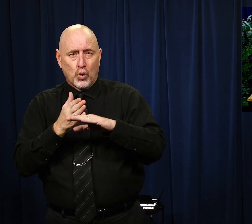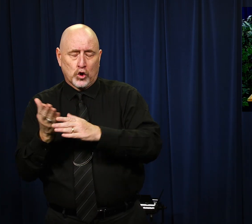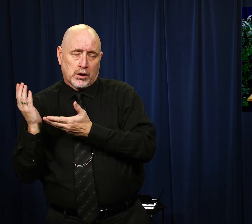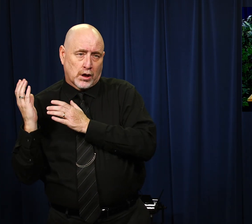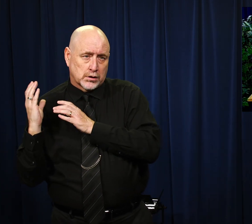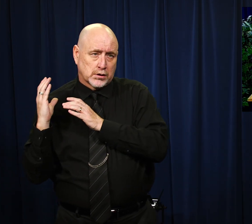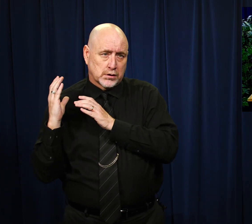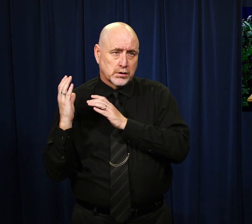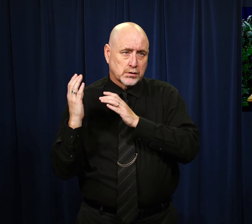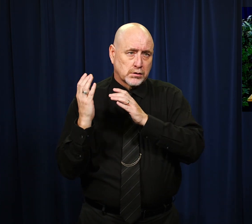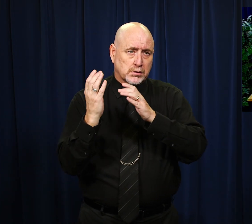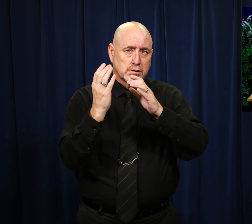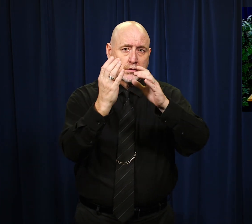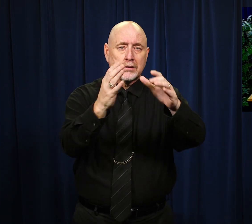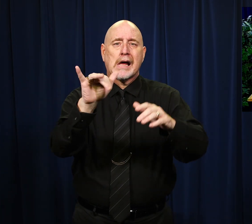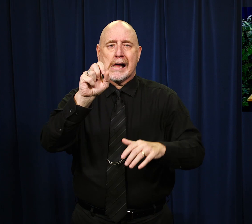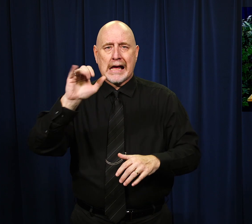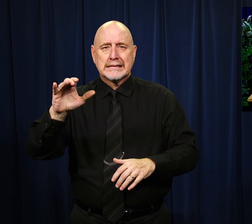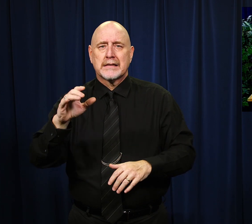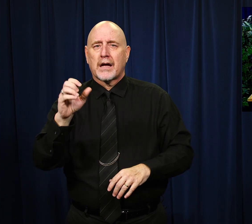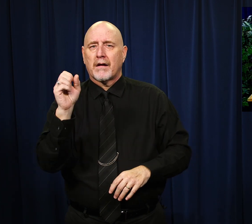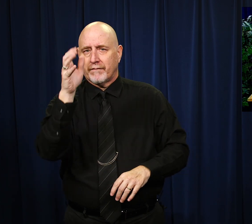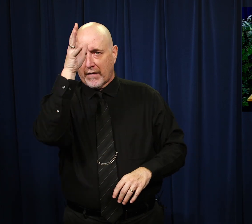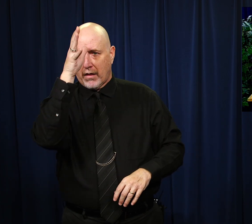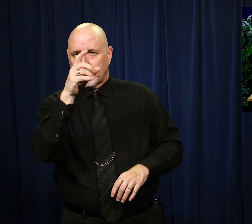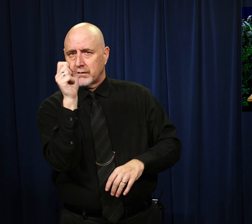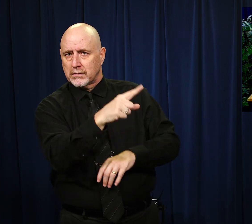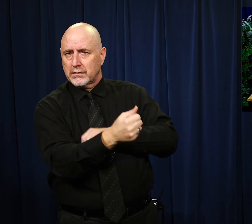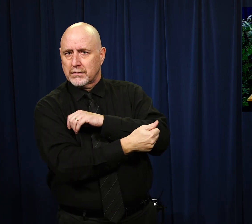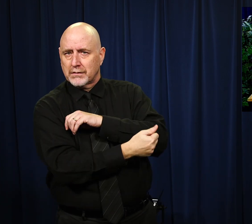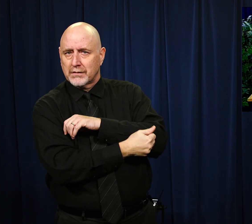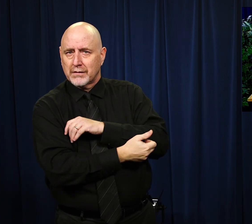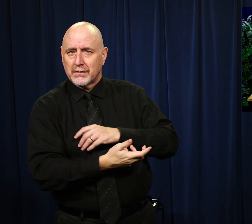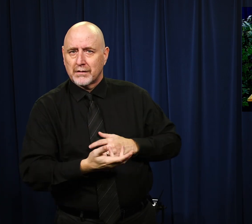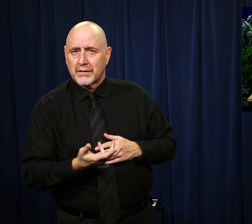wood. Isaac has a question for Dad.